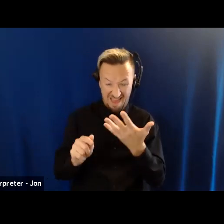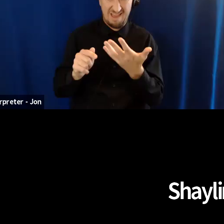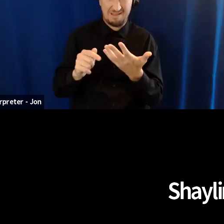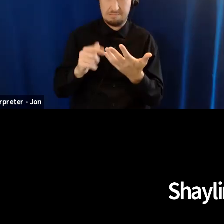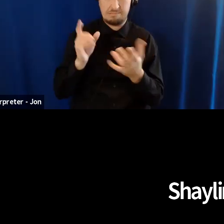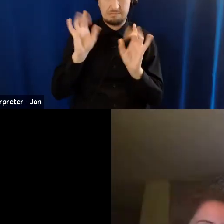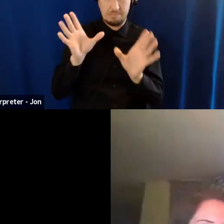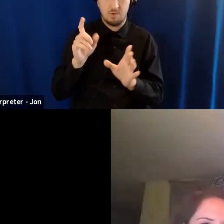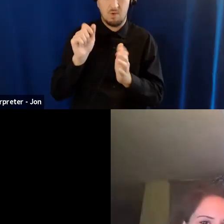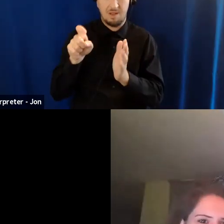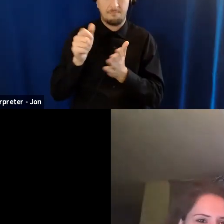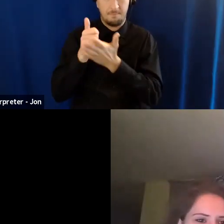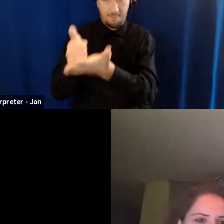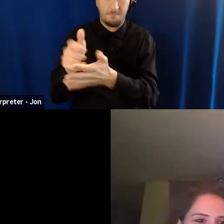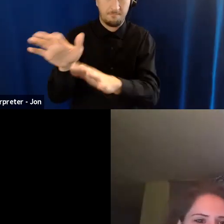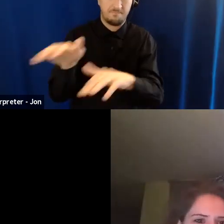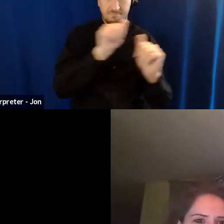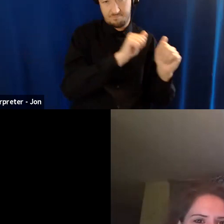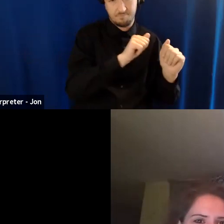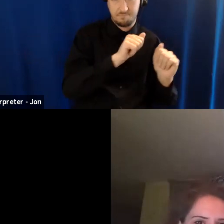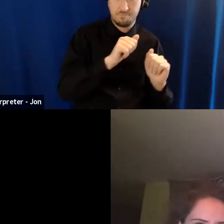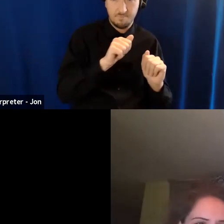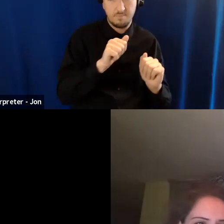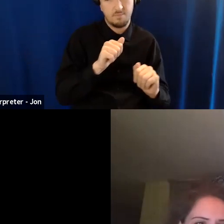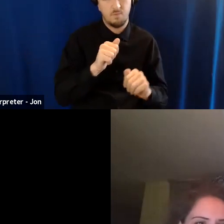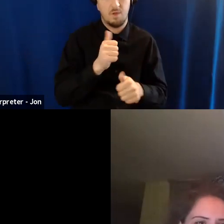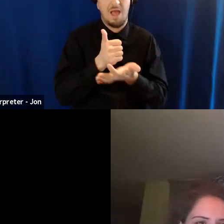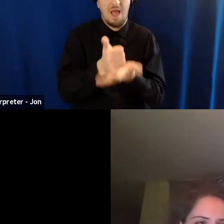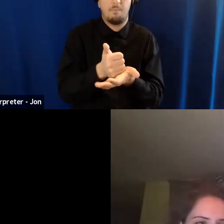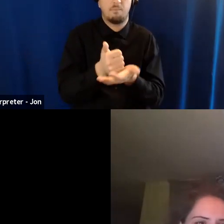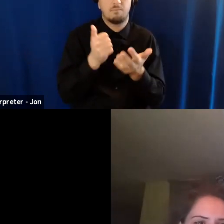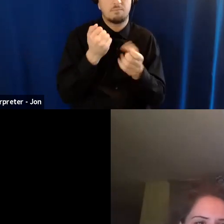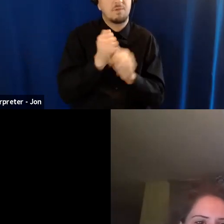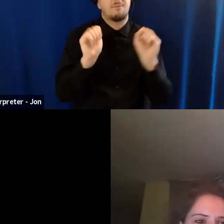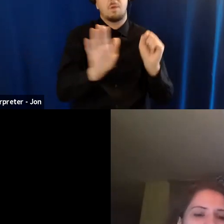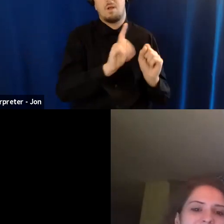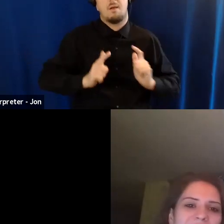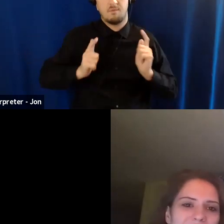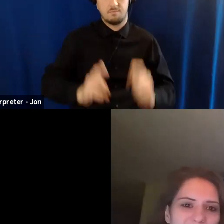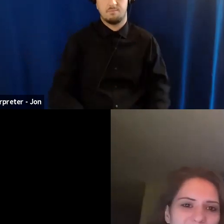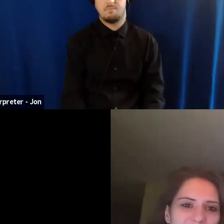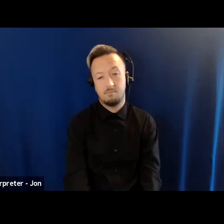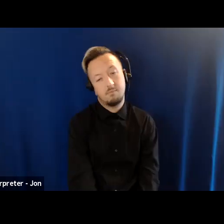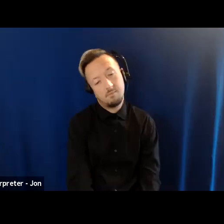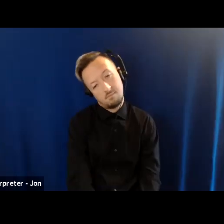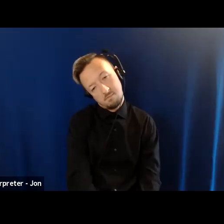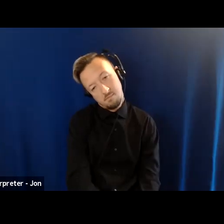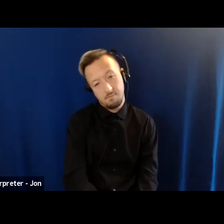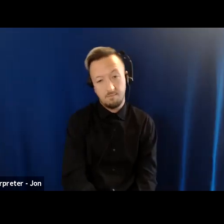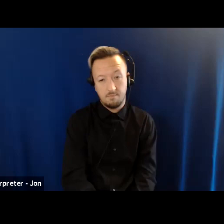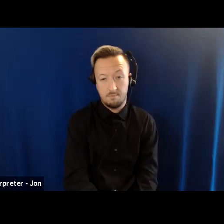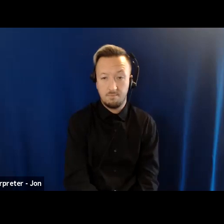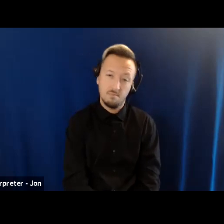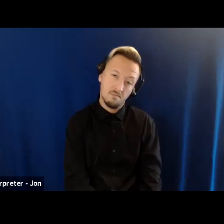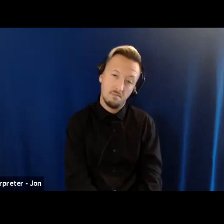Shaylin, we'll turn it over for if there's any questions, comments. This is Shaylin, and